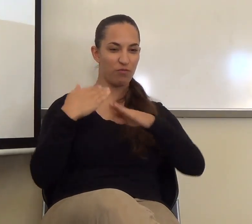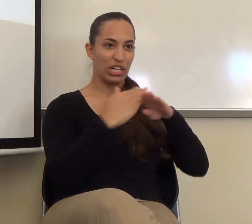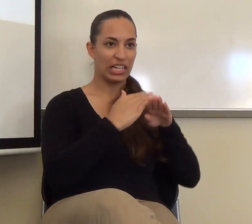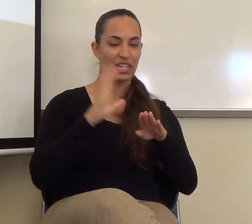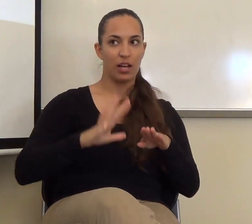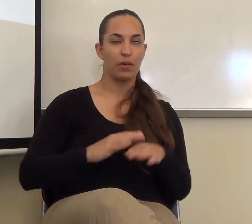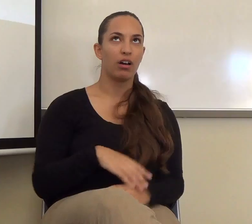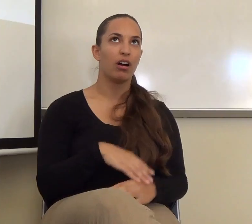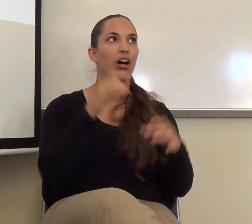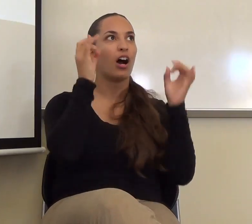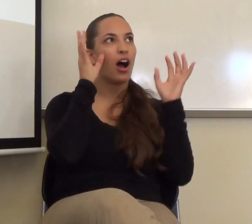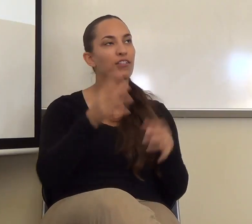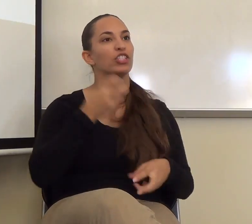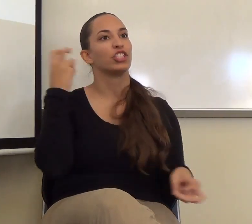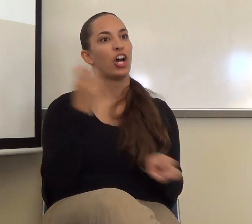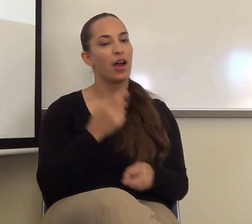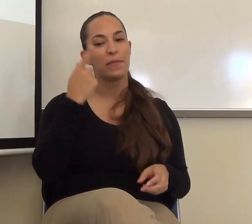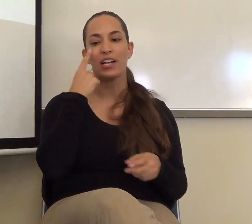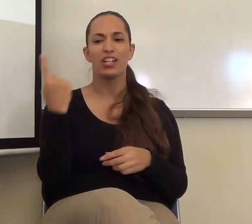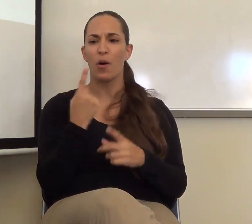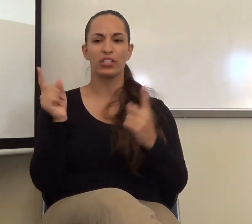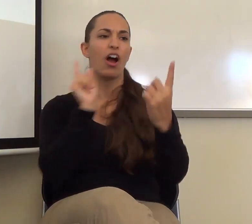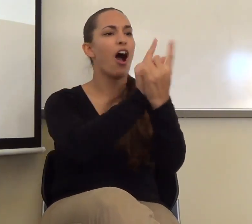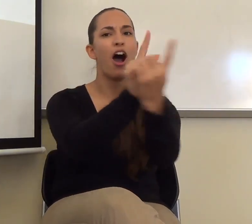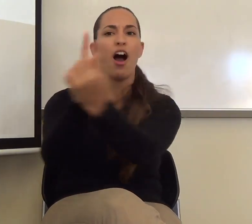this obviously is what kind of clue?